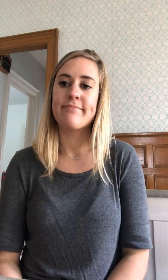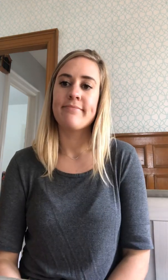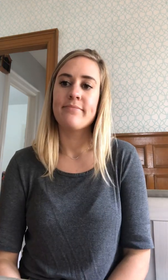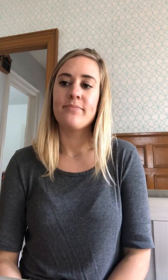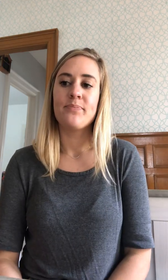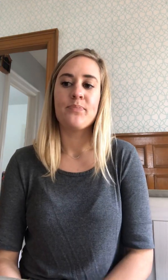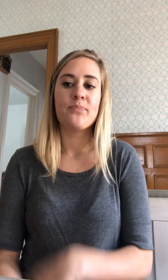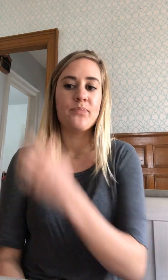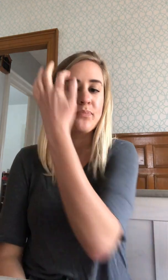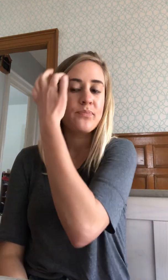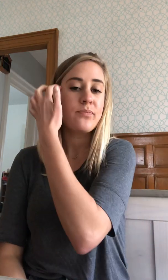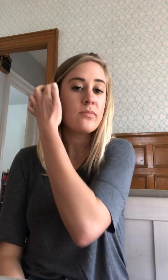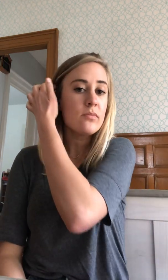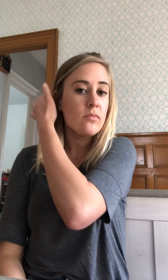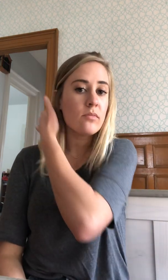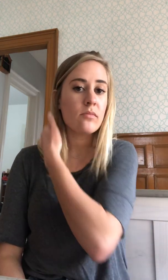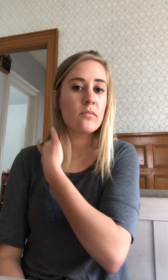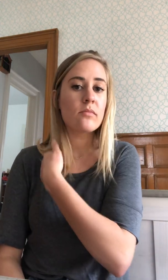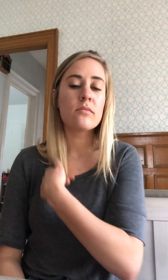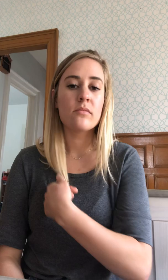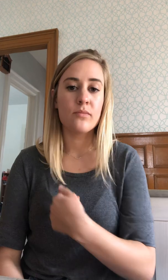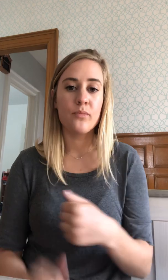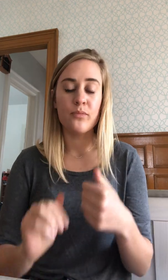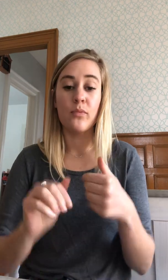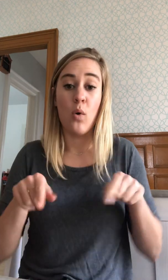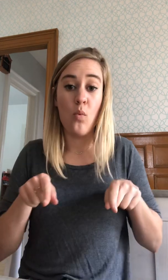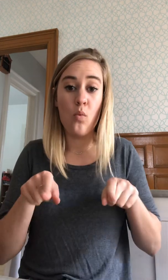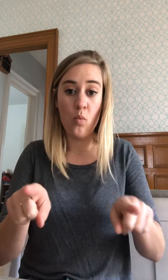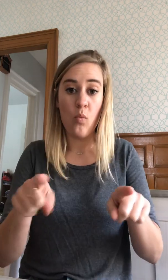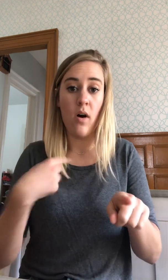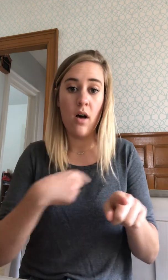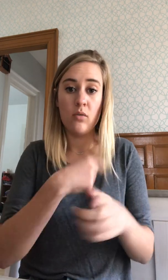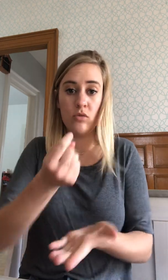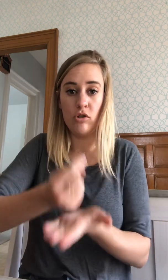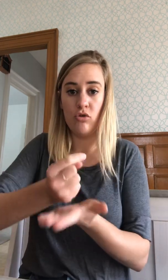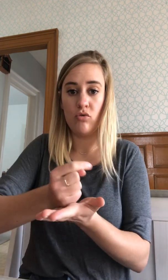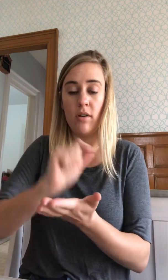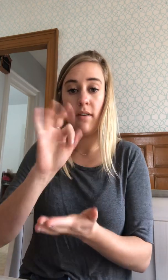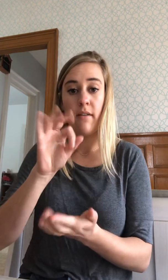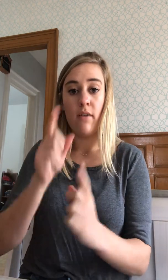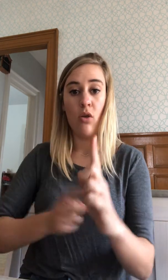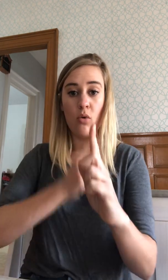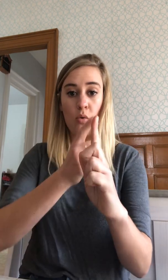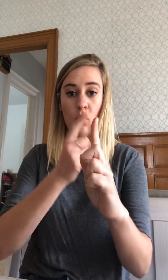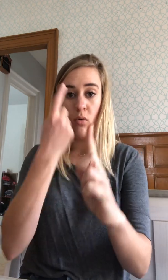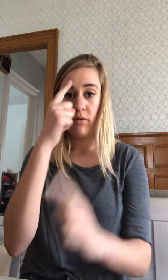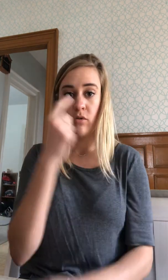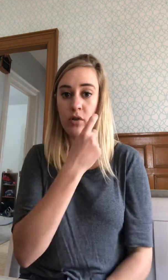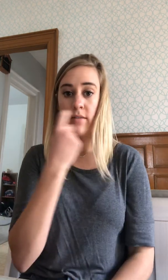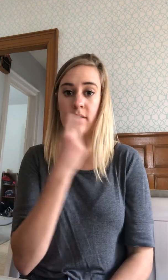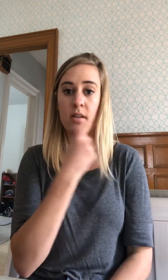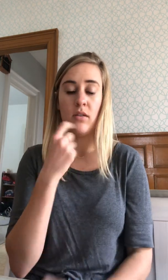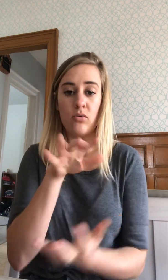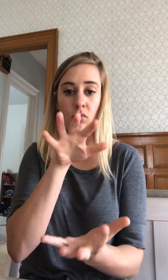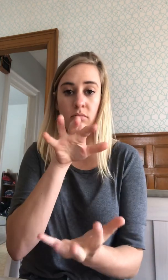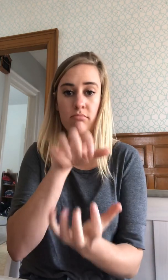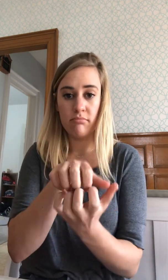So when we treat these patients, if our goal is to put the teeth together so that we reestablish